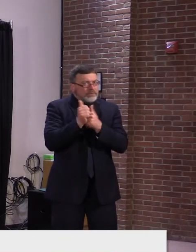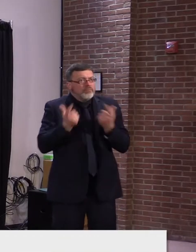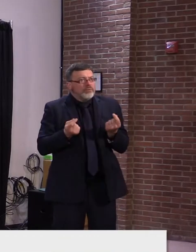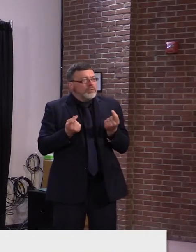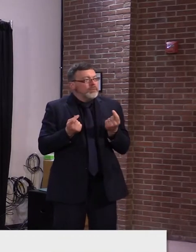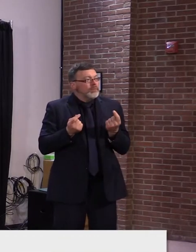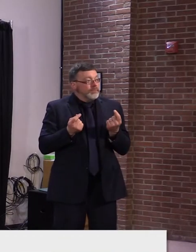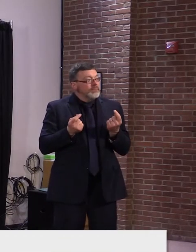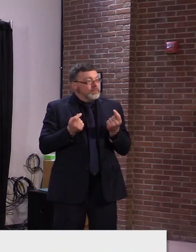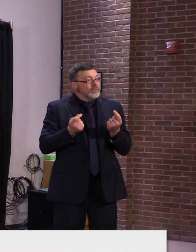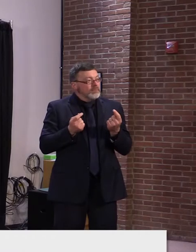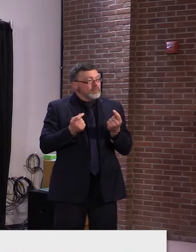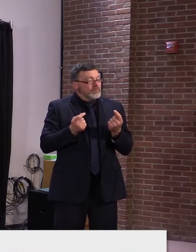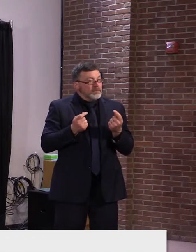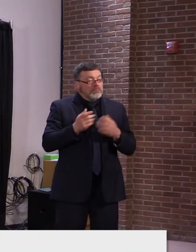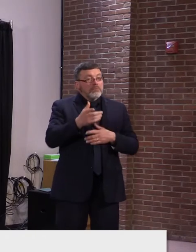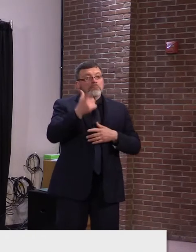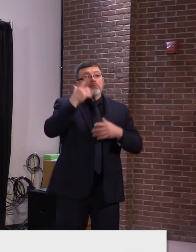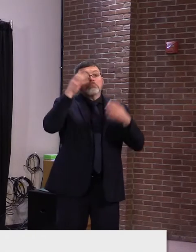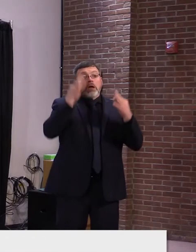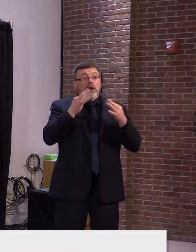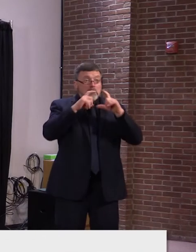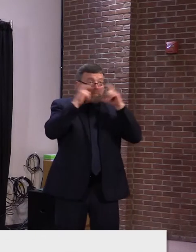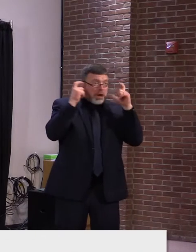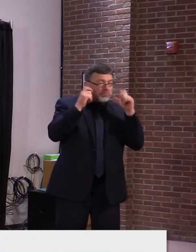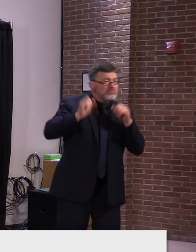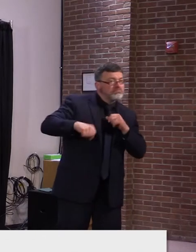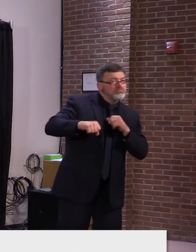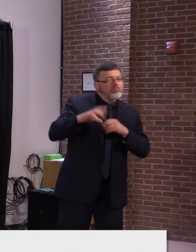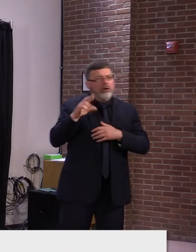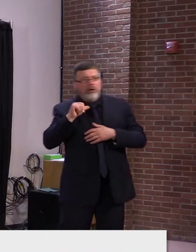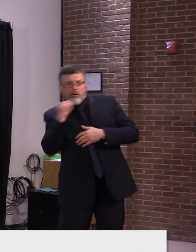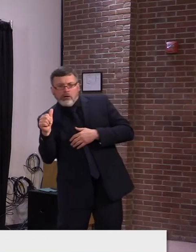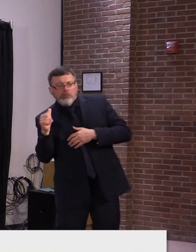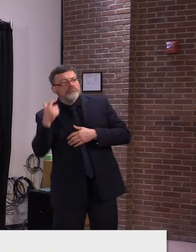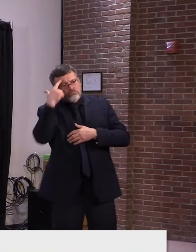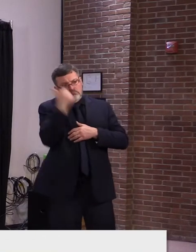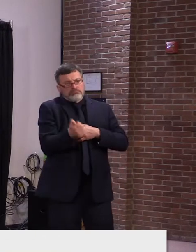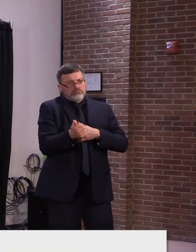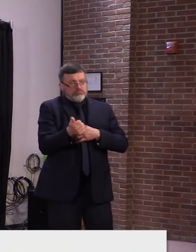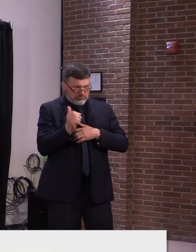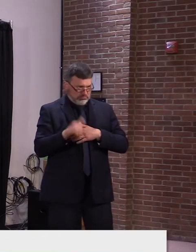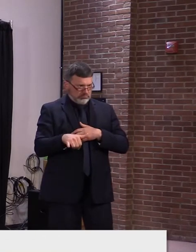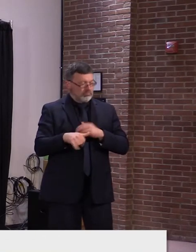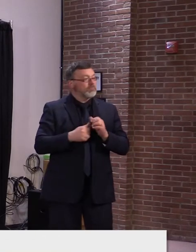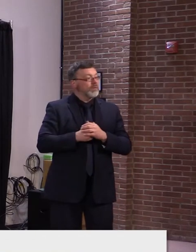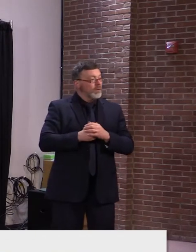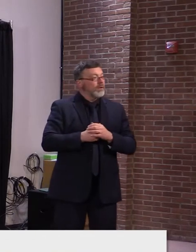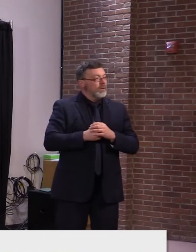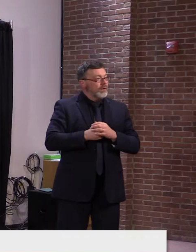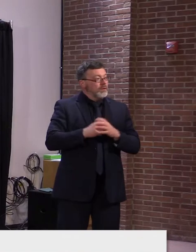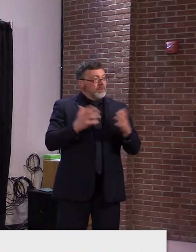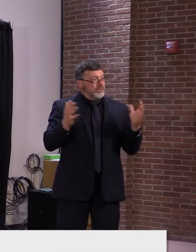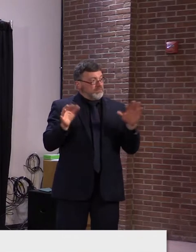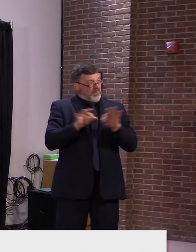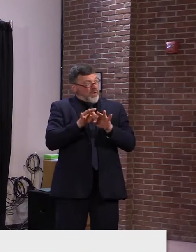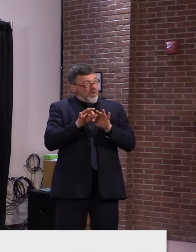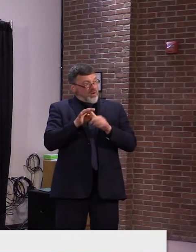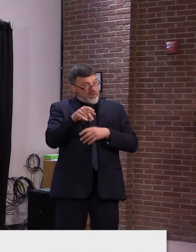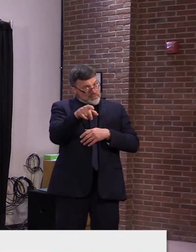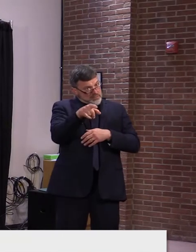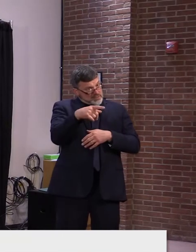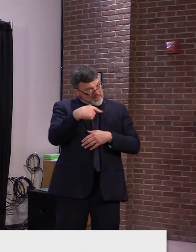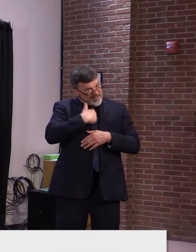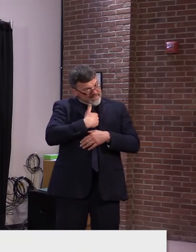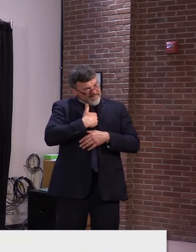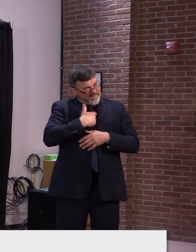wearing a mask around others while indoors. It's also important for you to know if you are at higher risk for severe